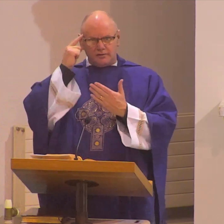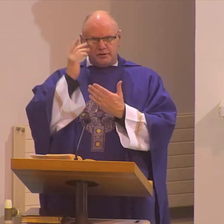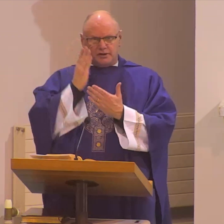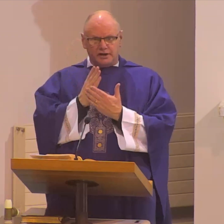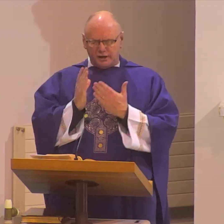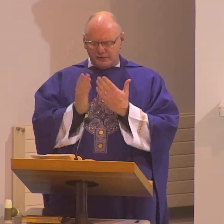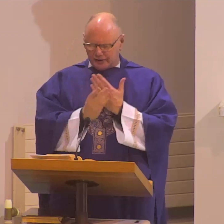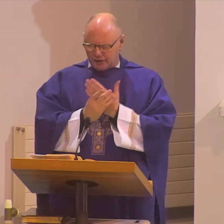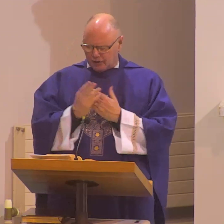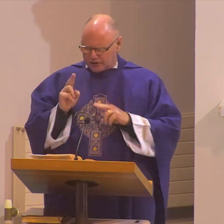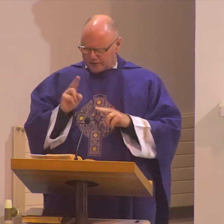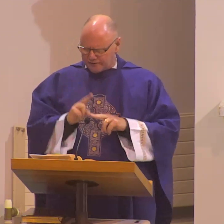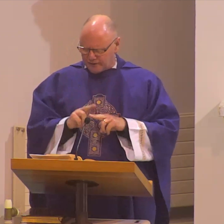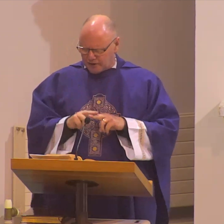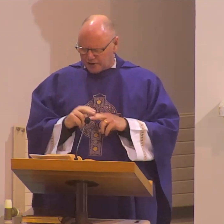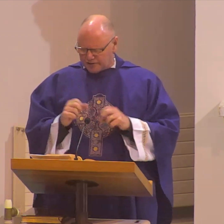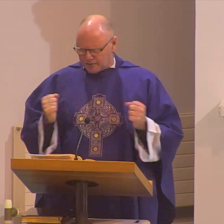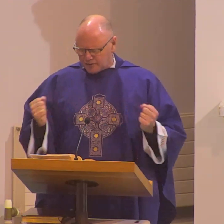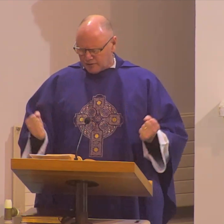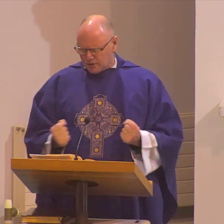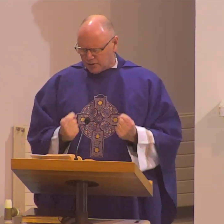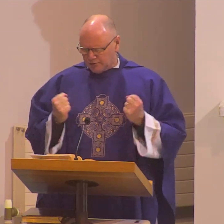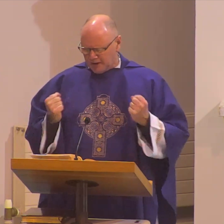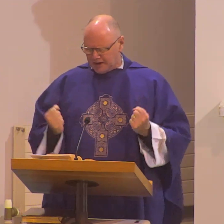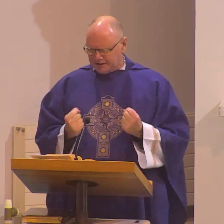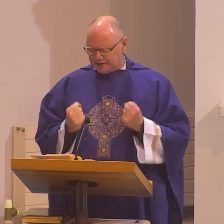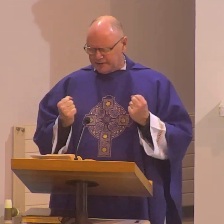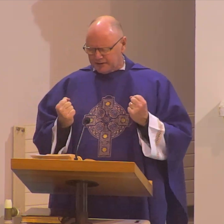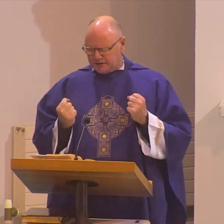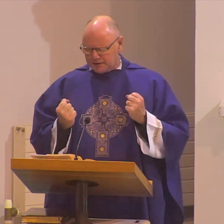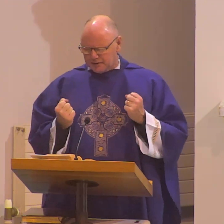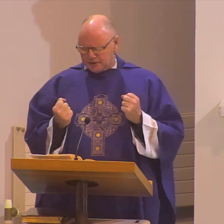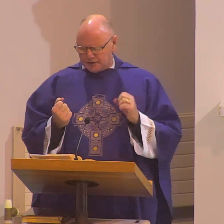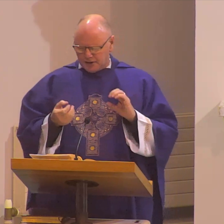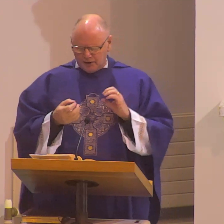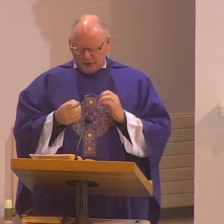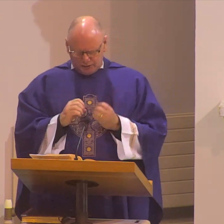I believe in God the Father Almighty,